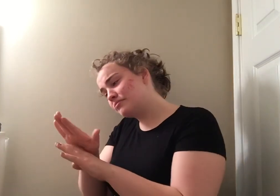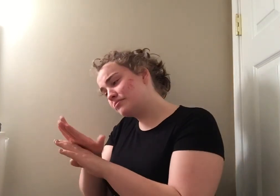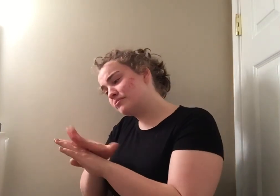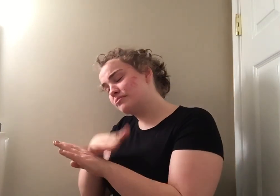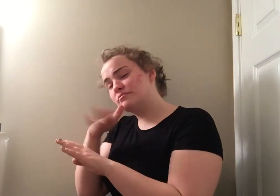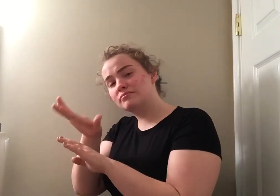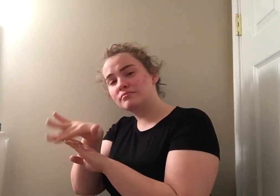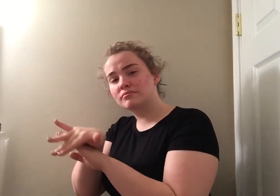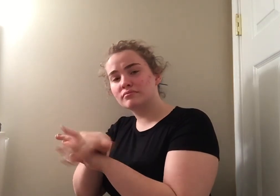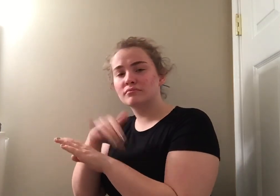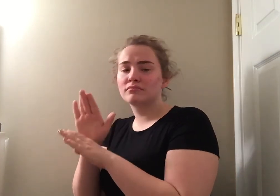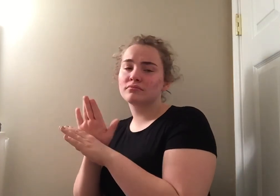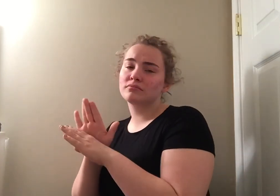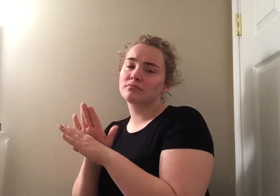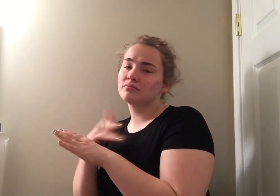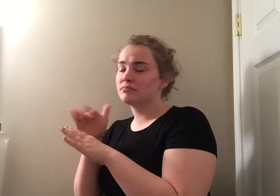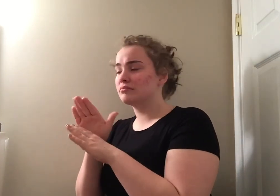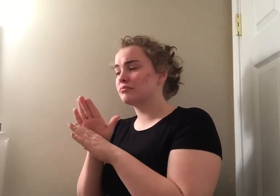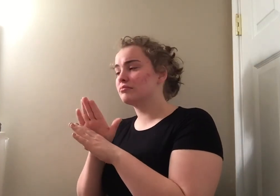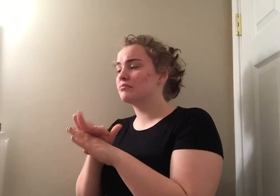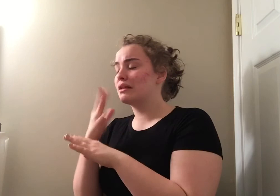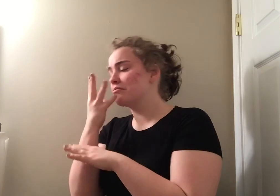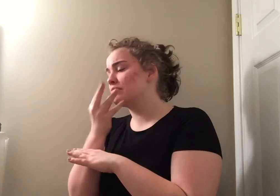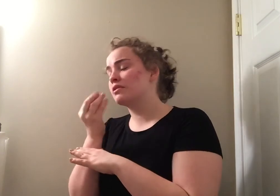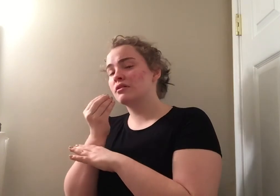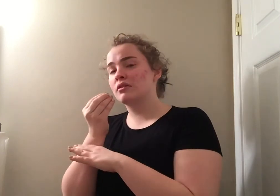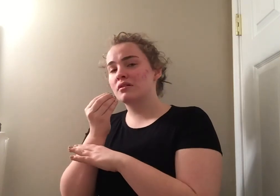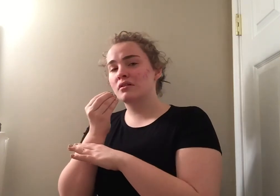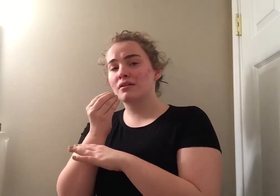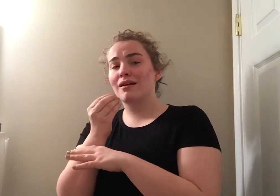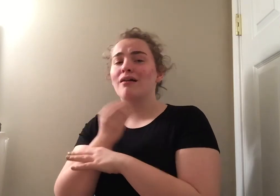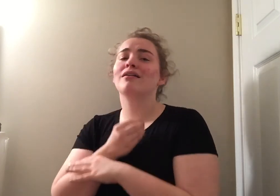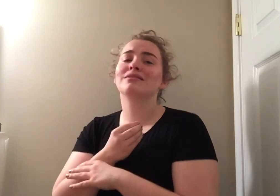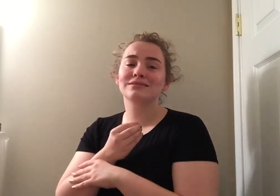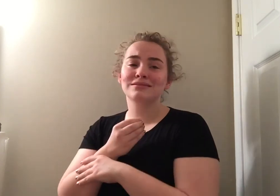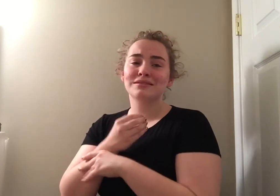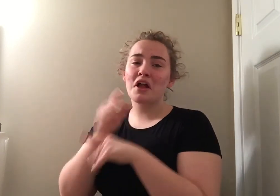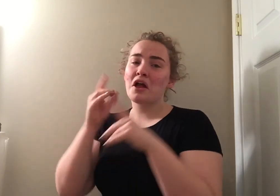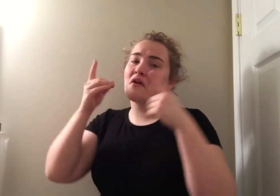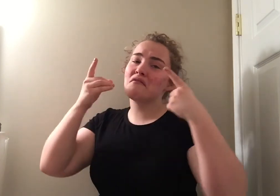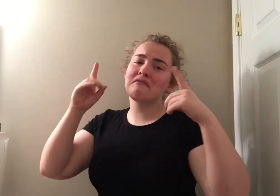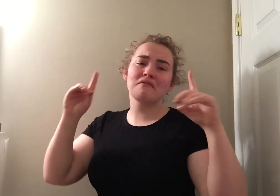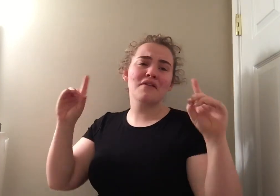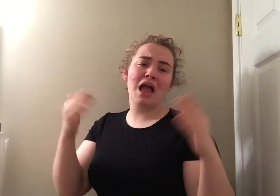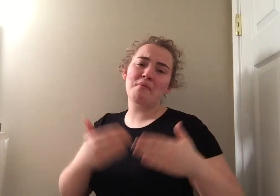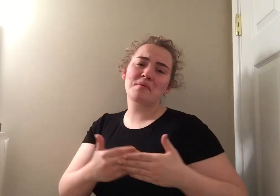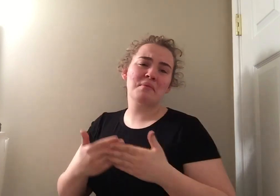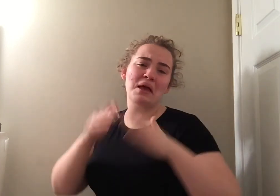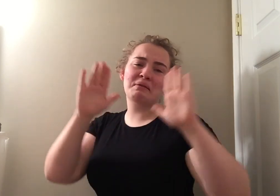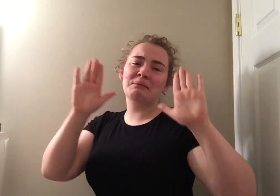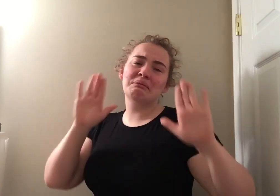is the baby of the world, chimed Lily's parents. Disgusting, said Lily.